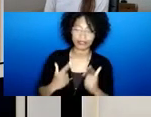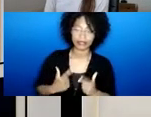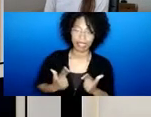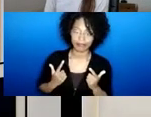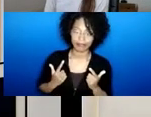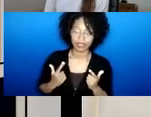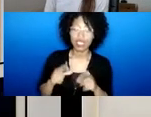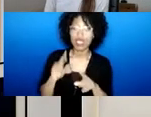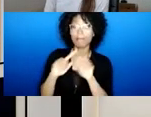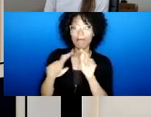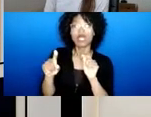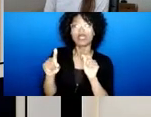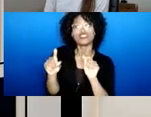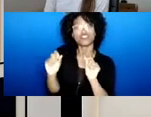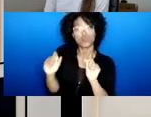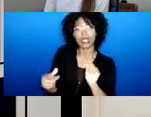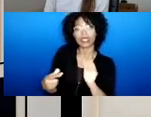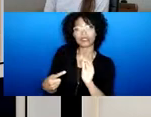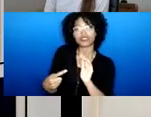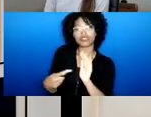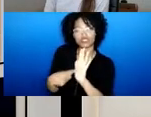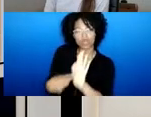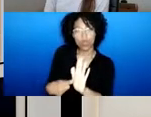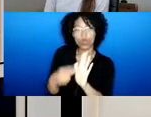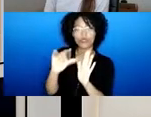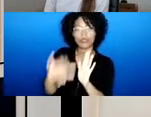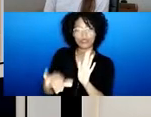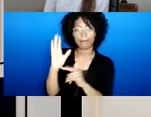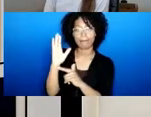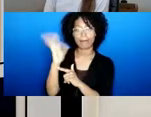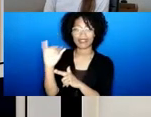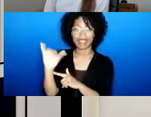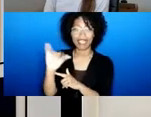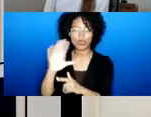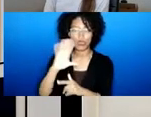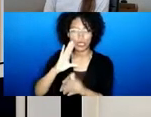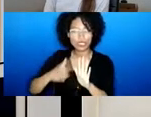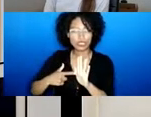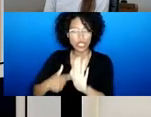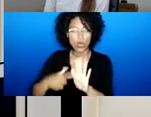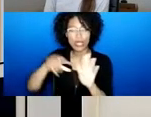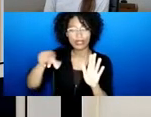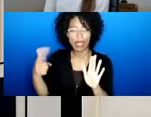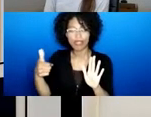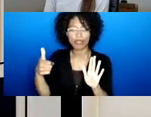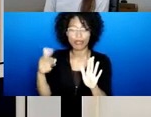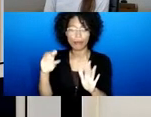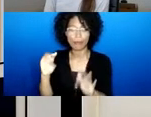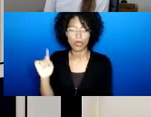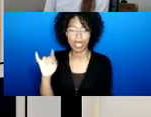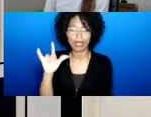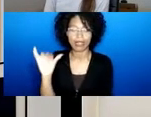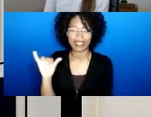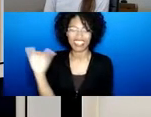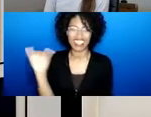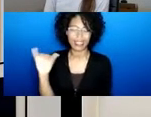that presentation just as you might show another modality, let's say like PowerPoint. So I just